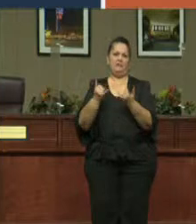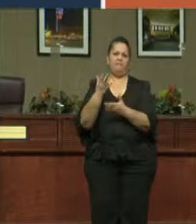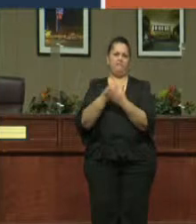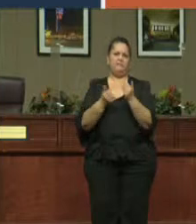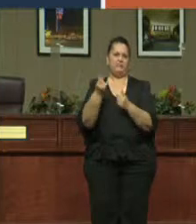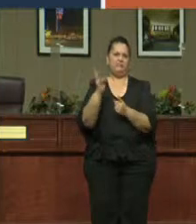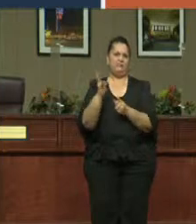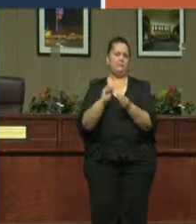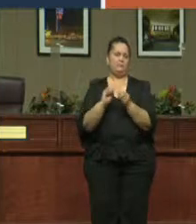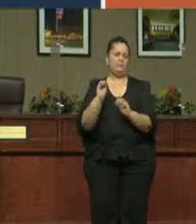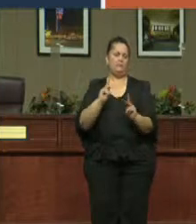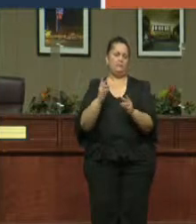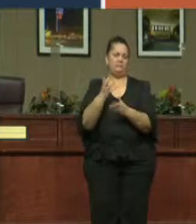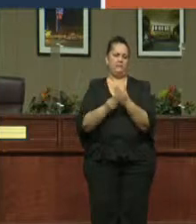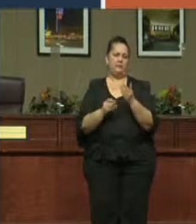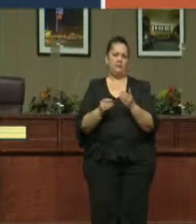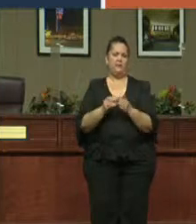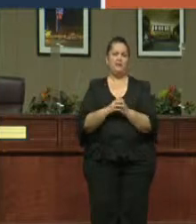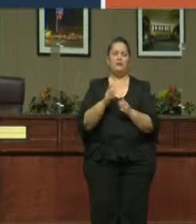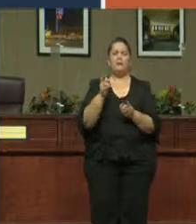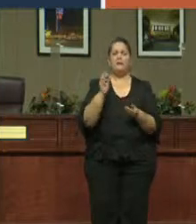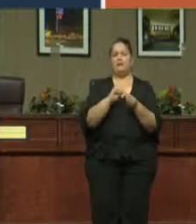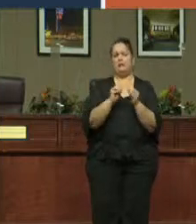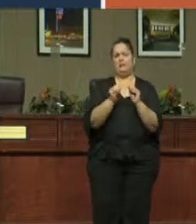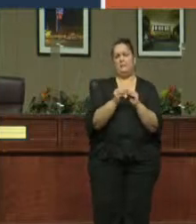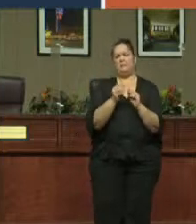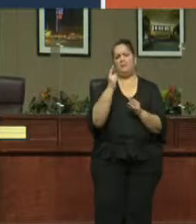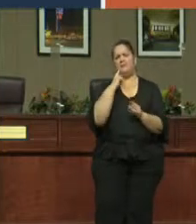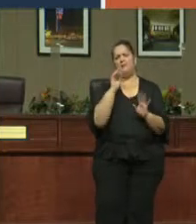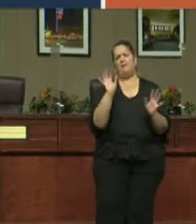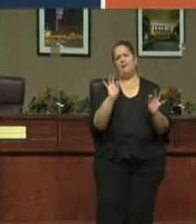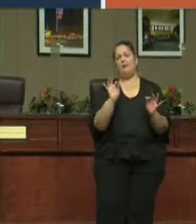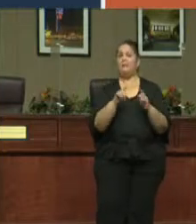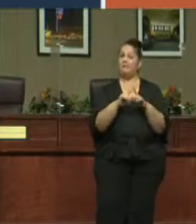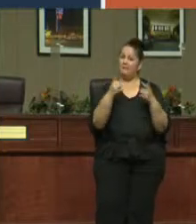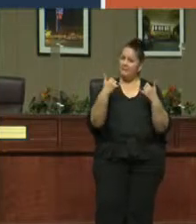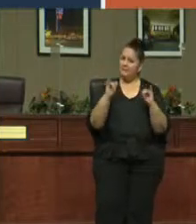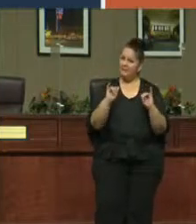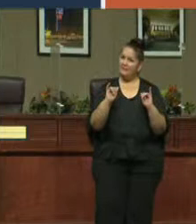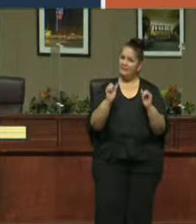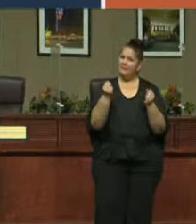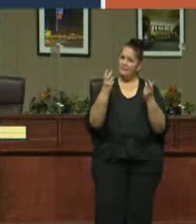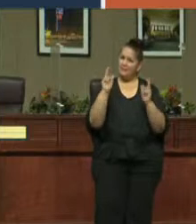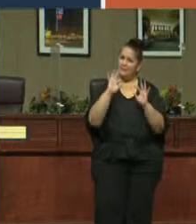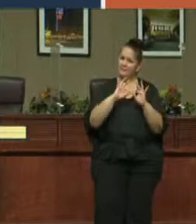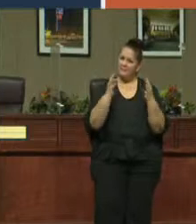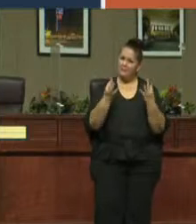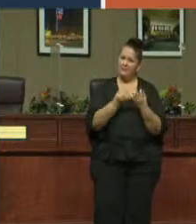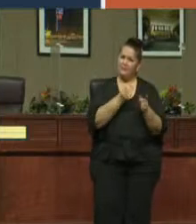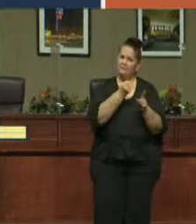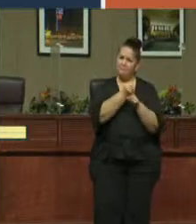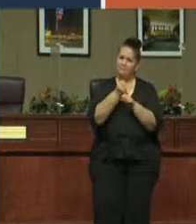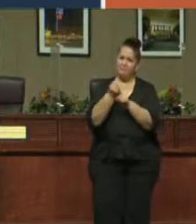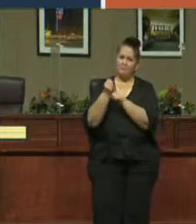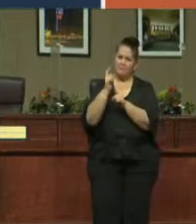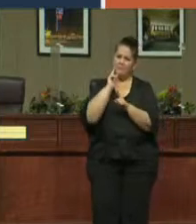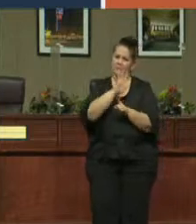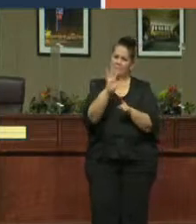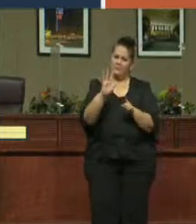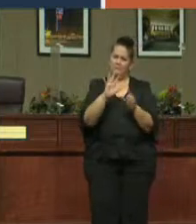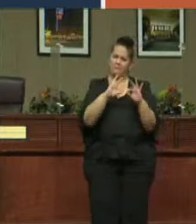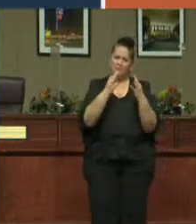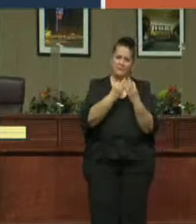While that may sound like a small number, there's still 16 families that were directly impacted, and so we